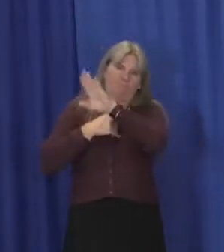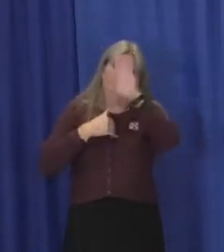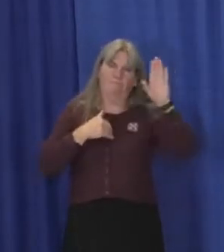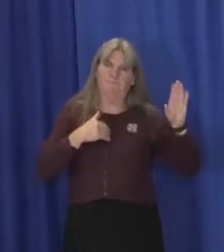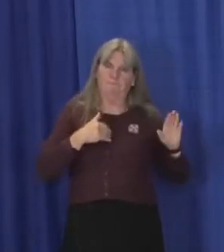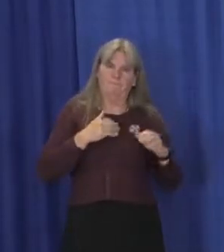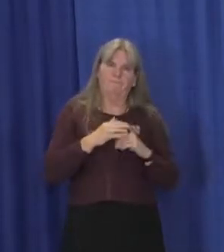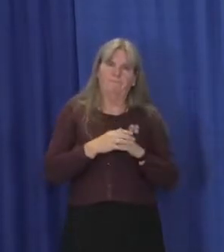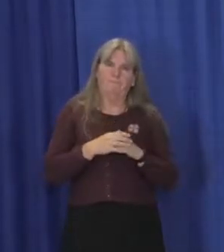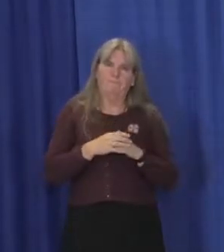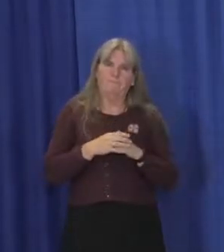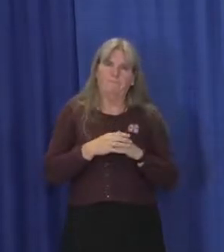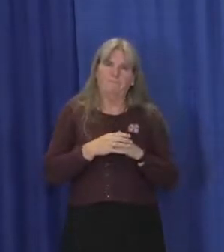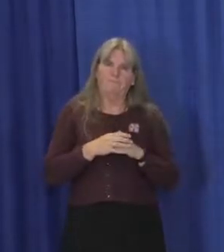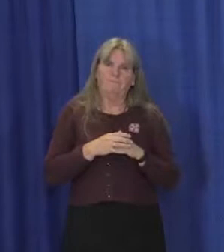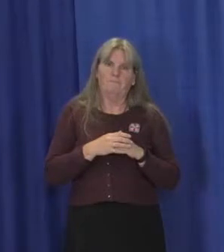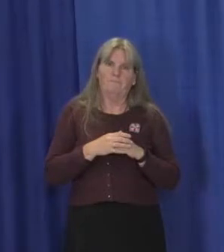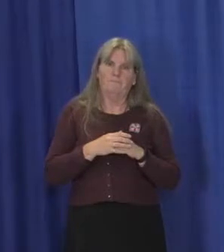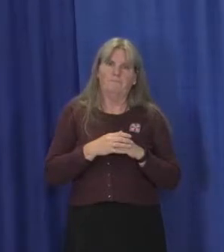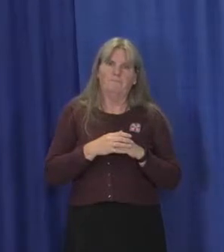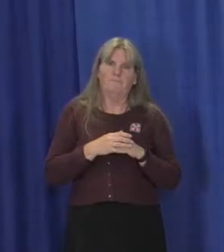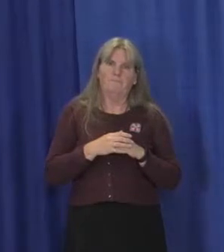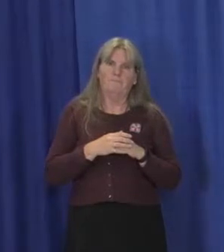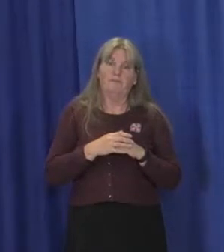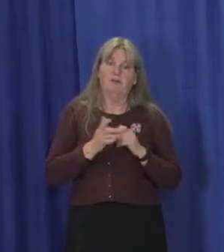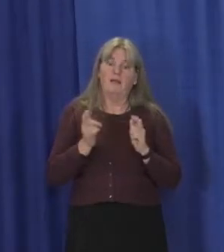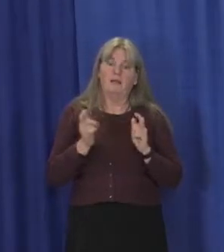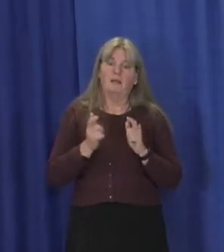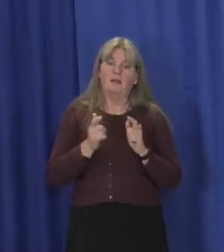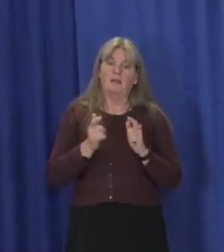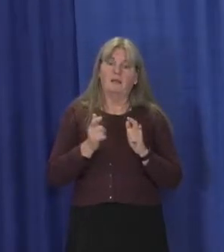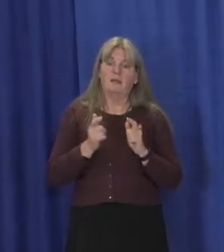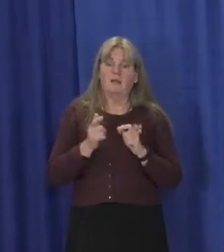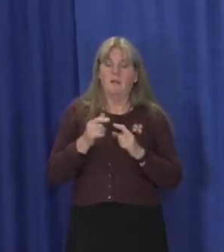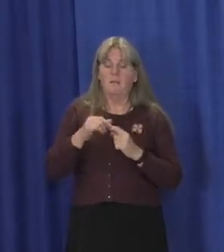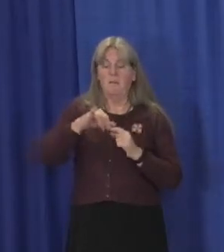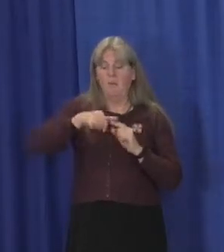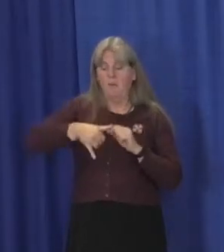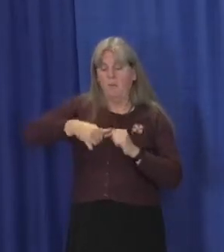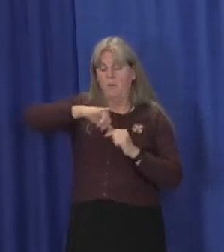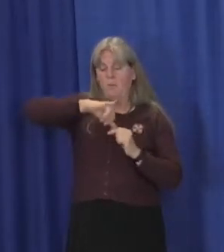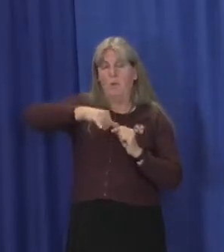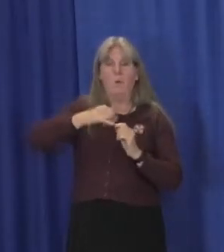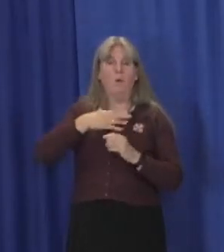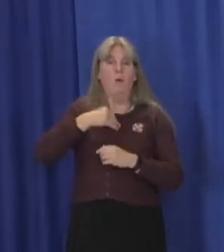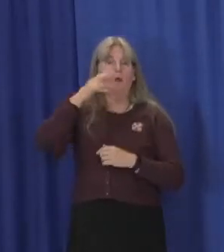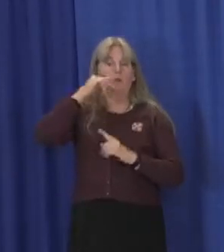and in close proximity for some very small communities, meaning within an hour's drive.